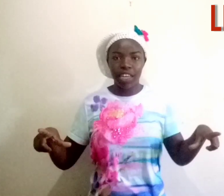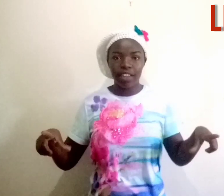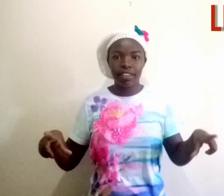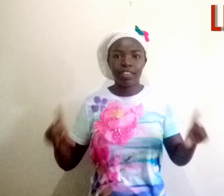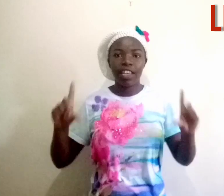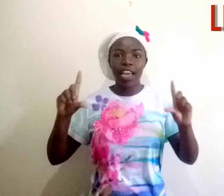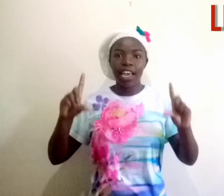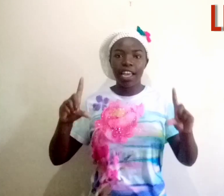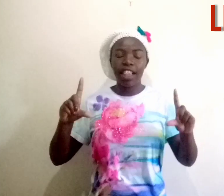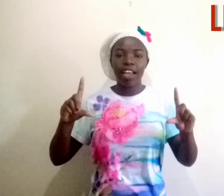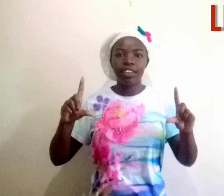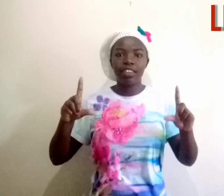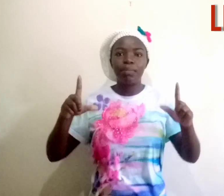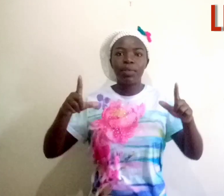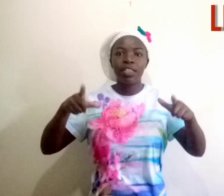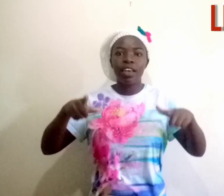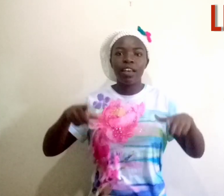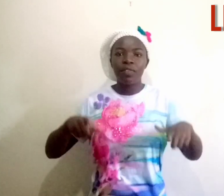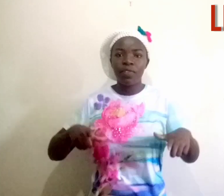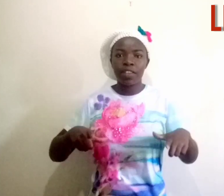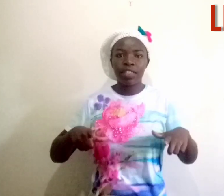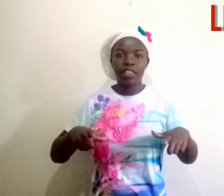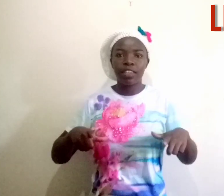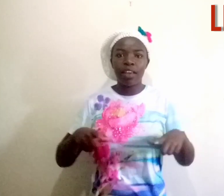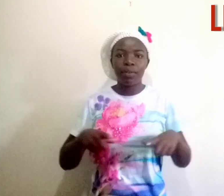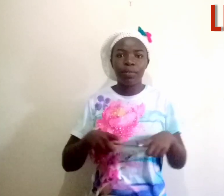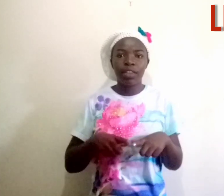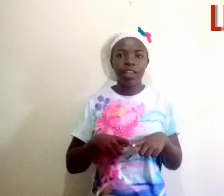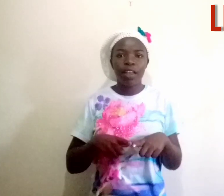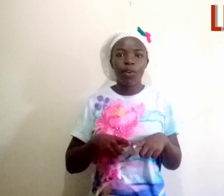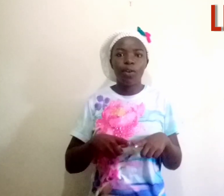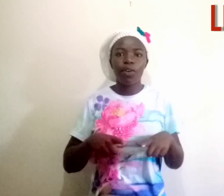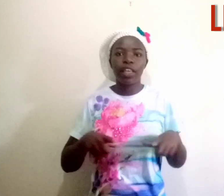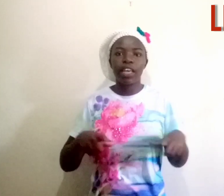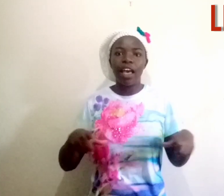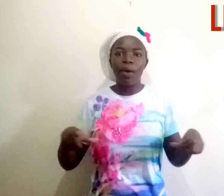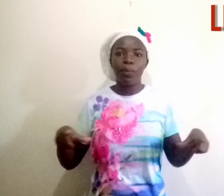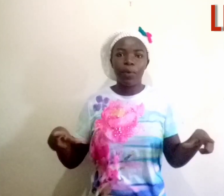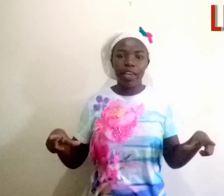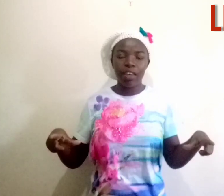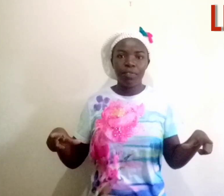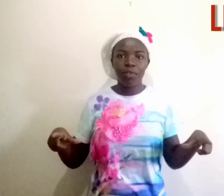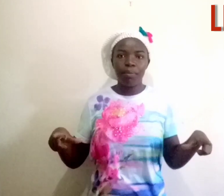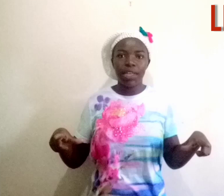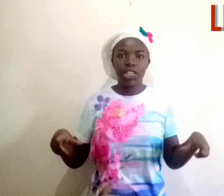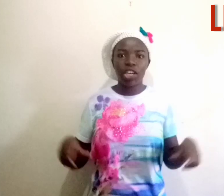Leviticus, L hand shapes facing down, going away from each